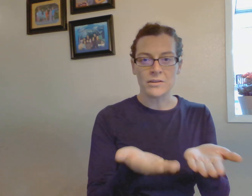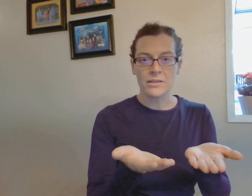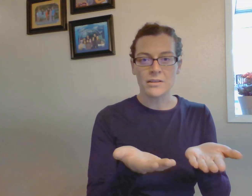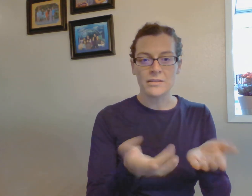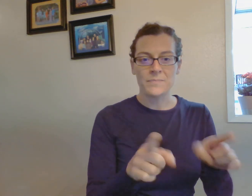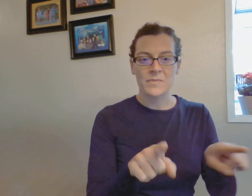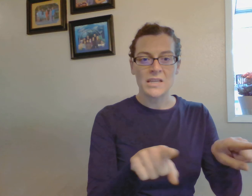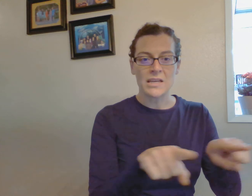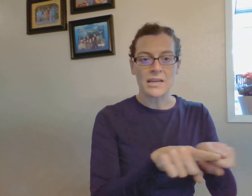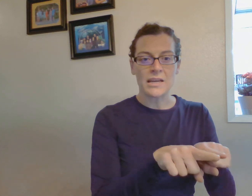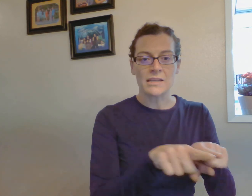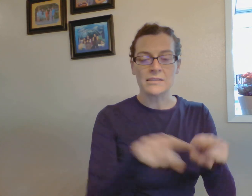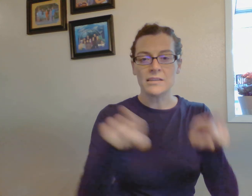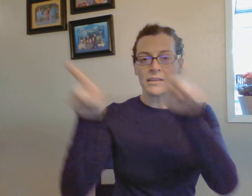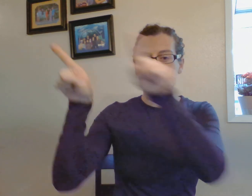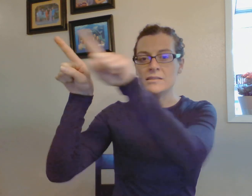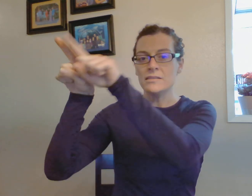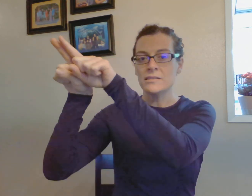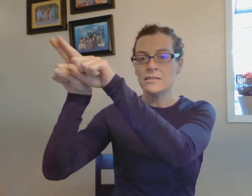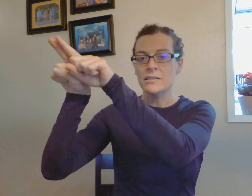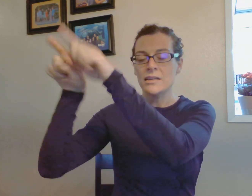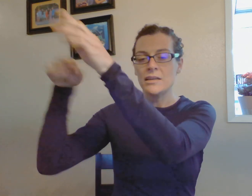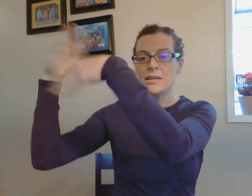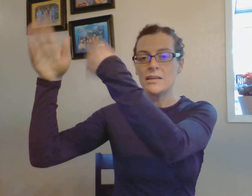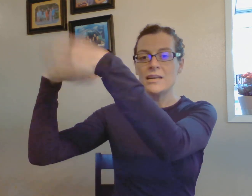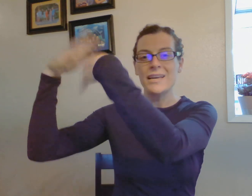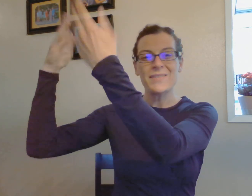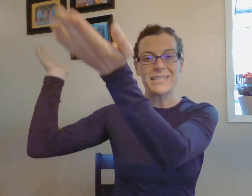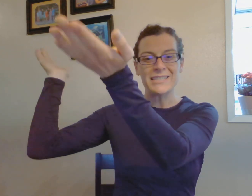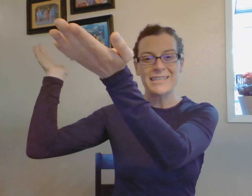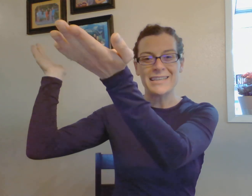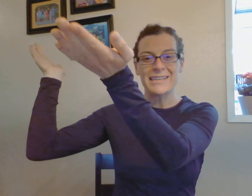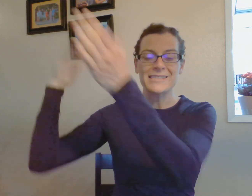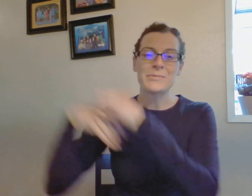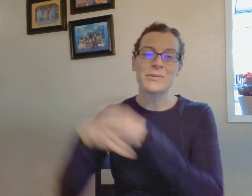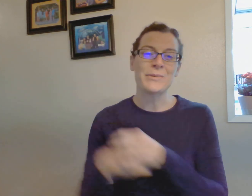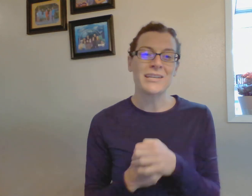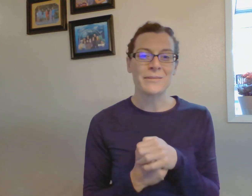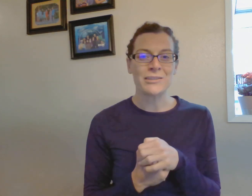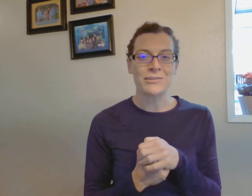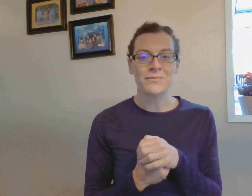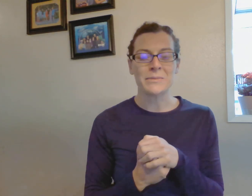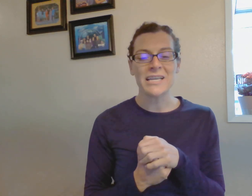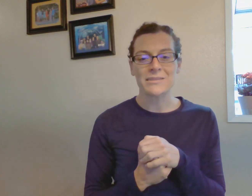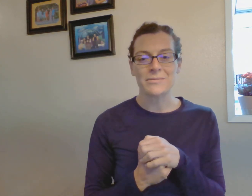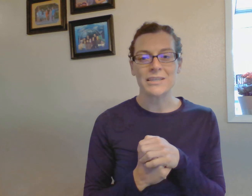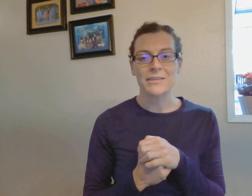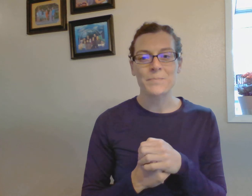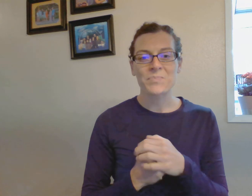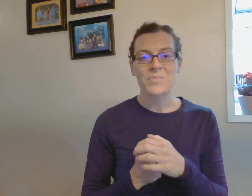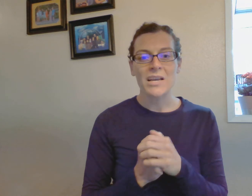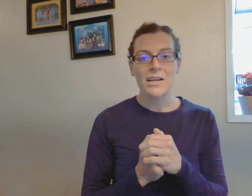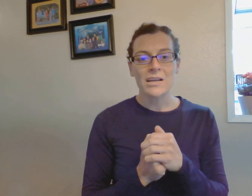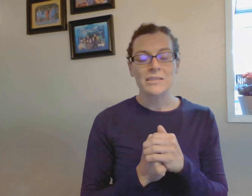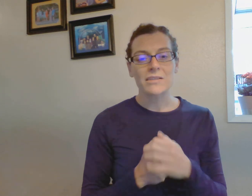as it is in heaven. And that symbol we had already known from last week. So